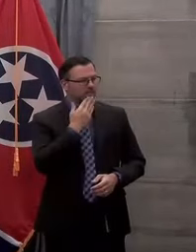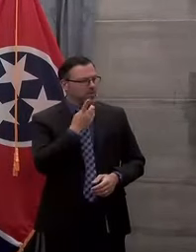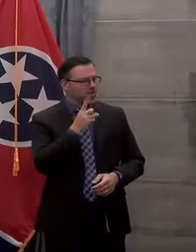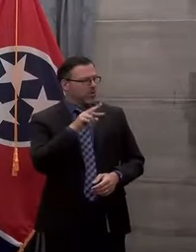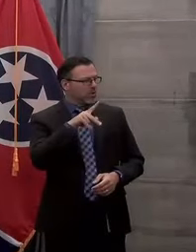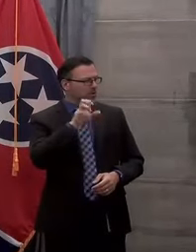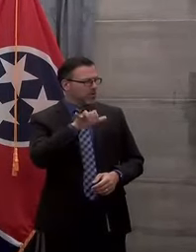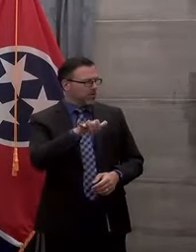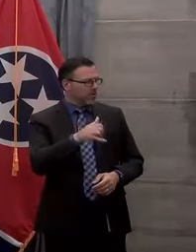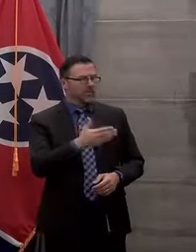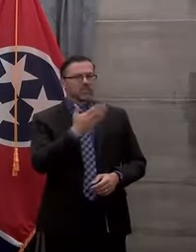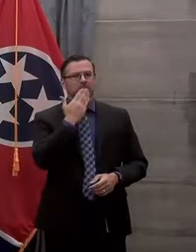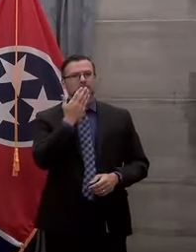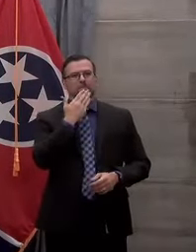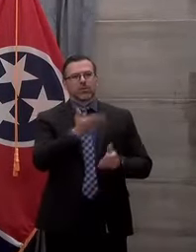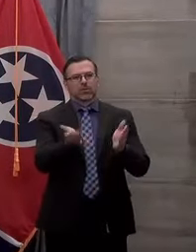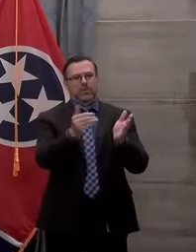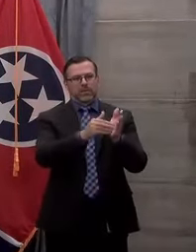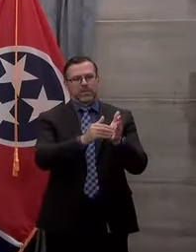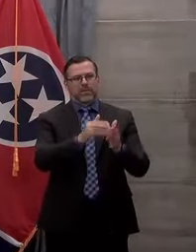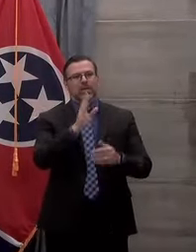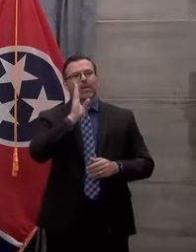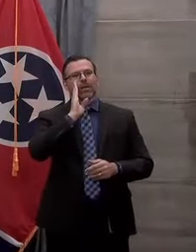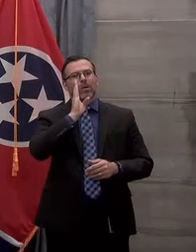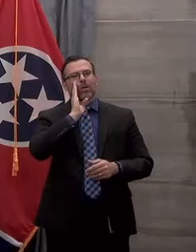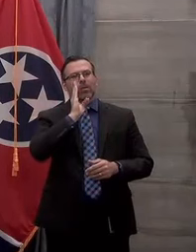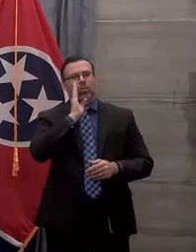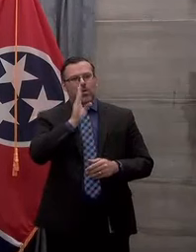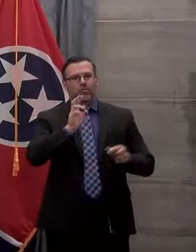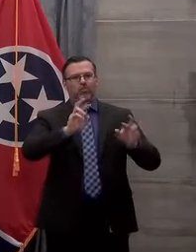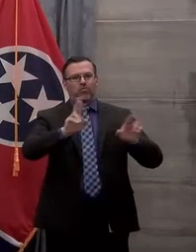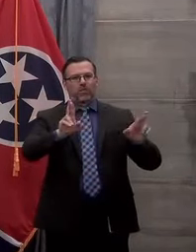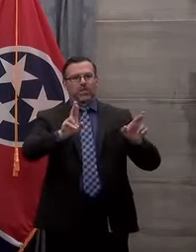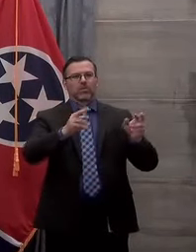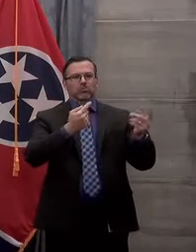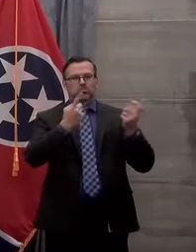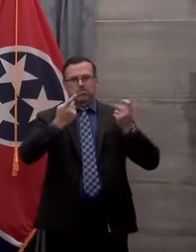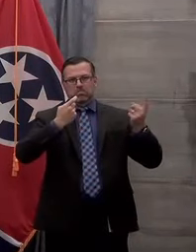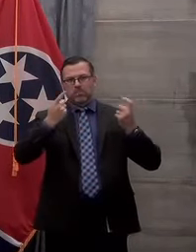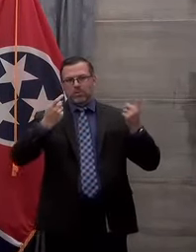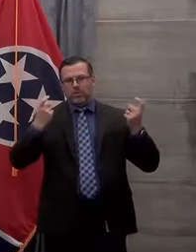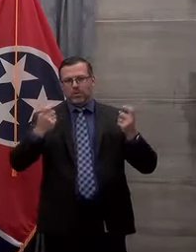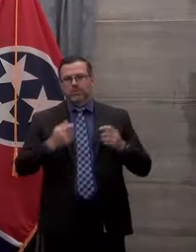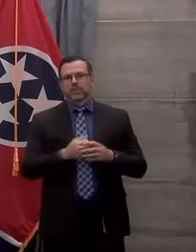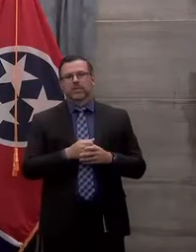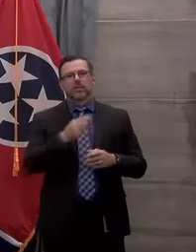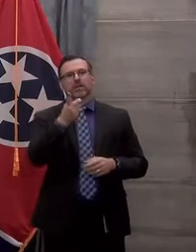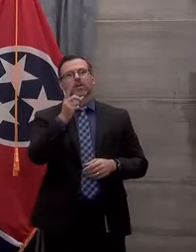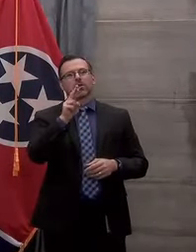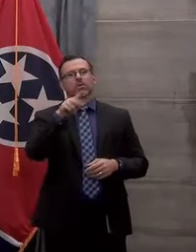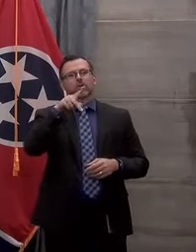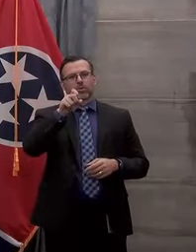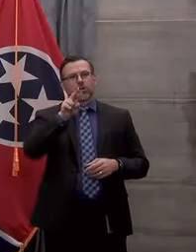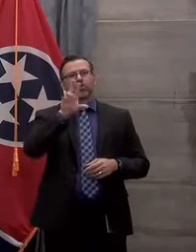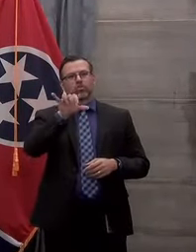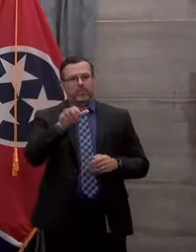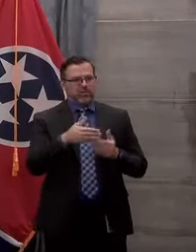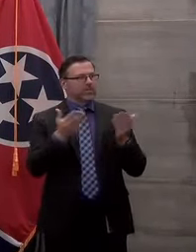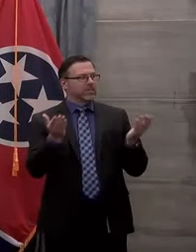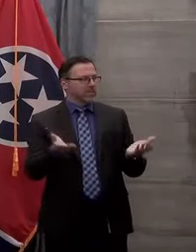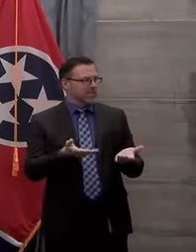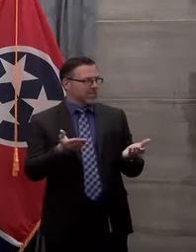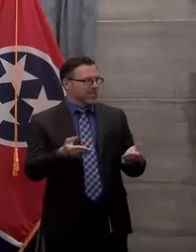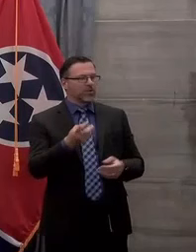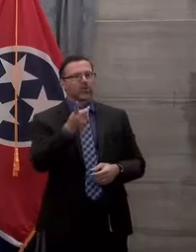Thank you all again. We'll open up to questions. I want to remind you that Dr. Piercy is here for